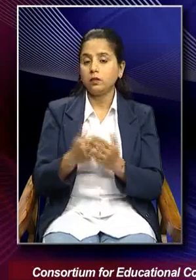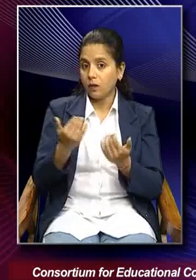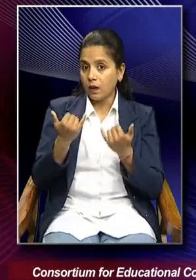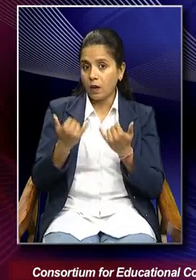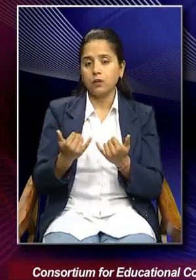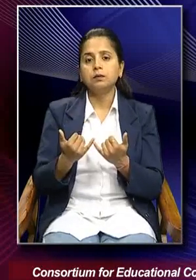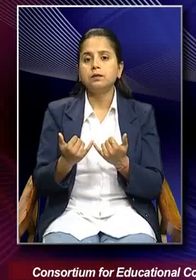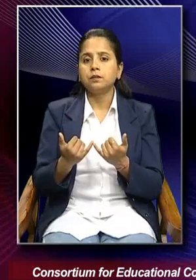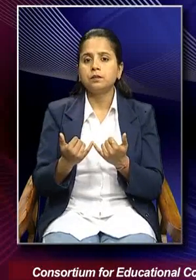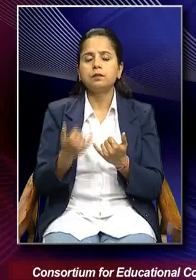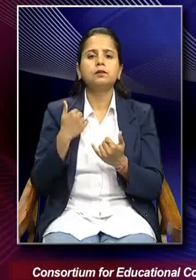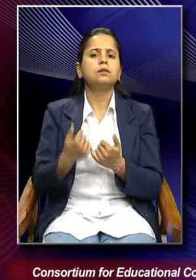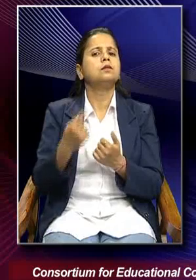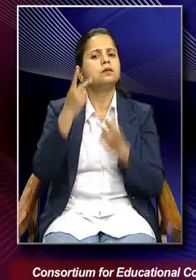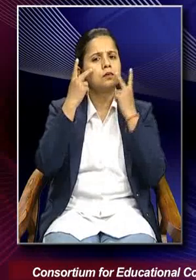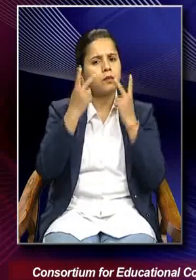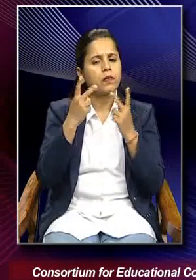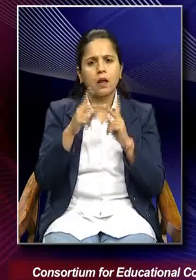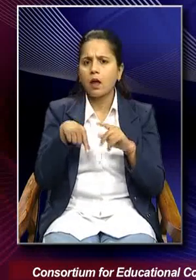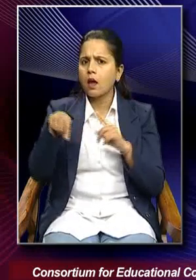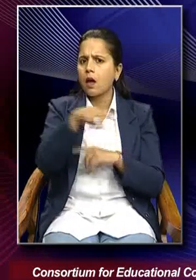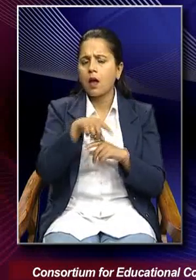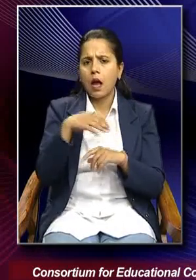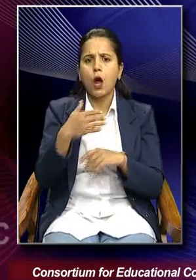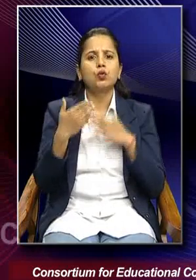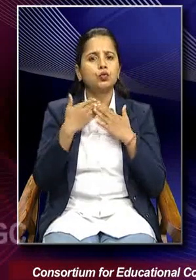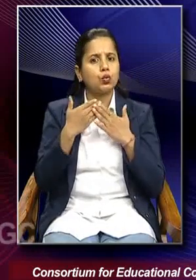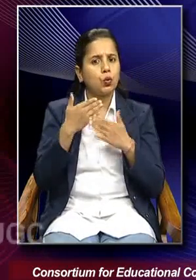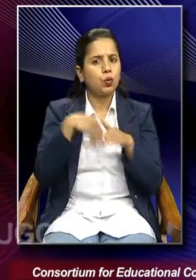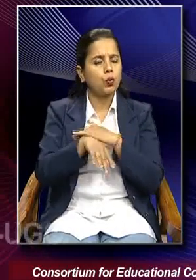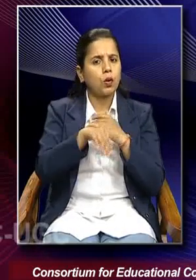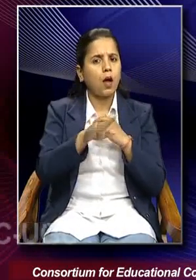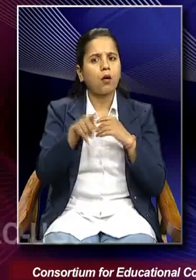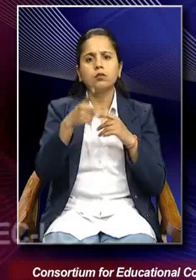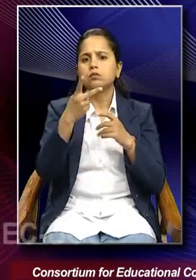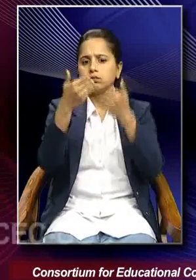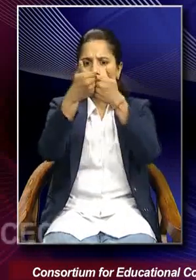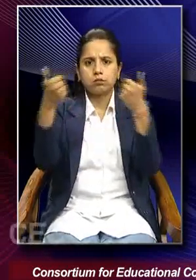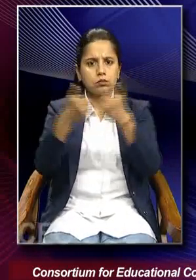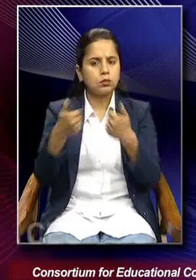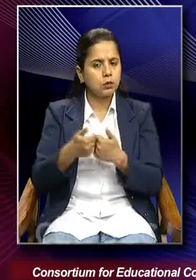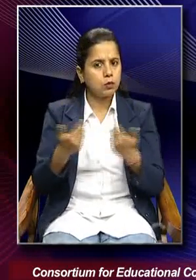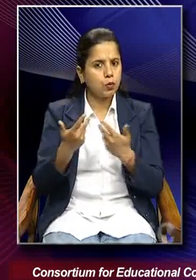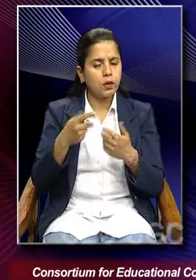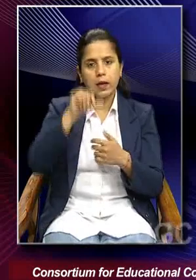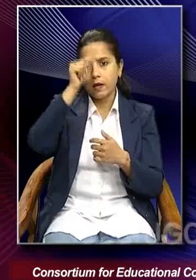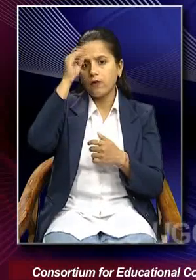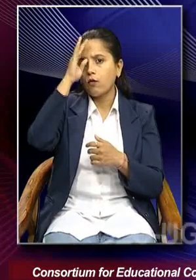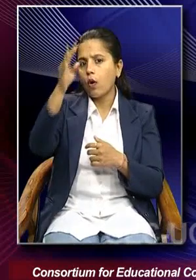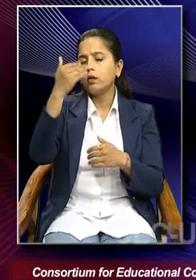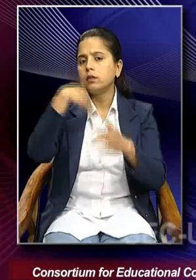Now, let us see how these schools are being divided within the Indian